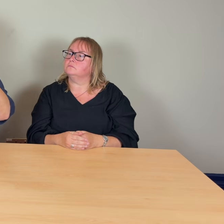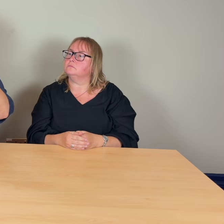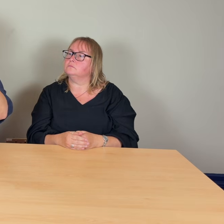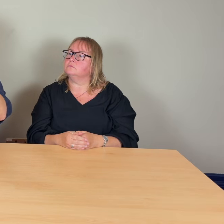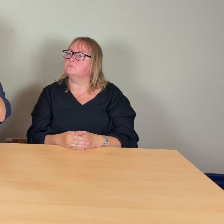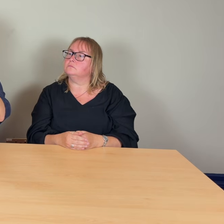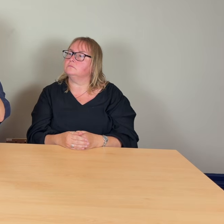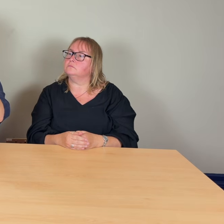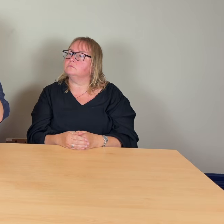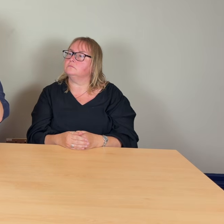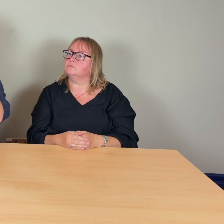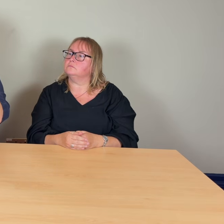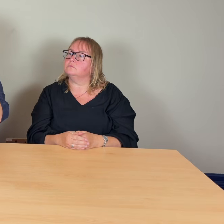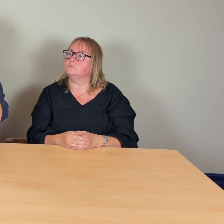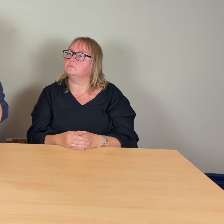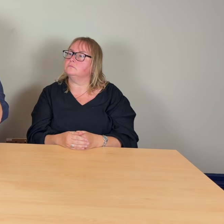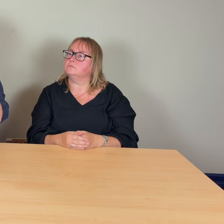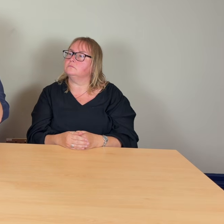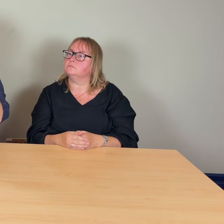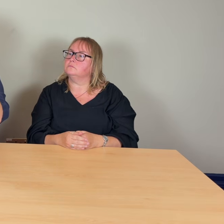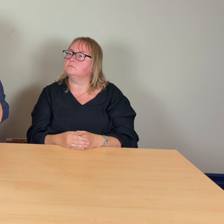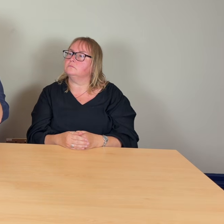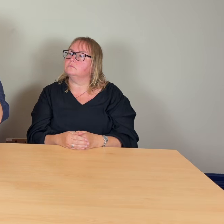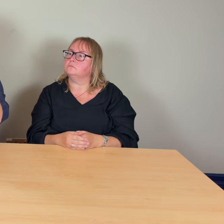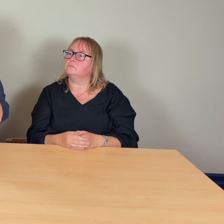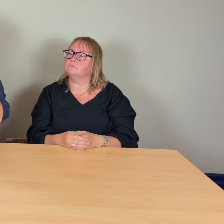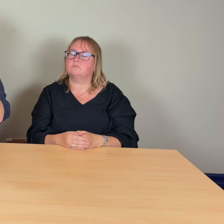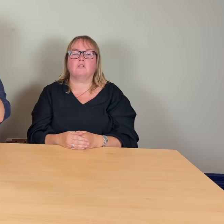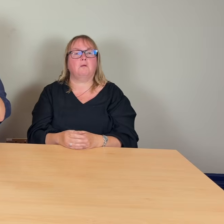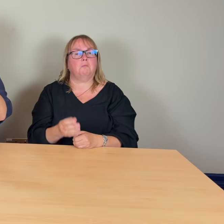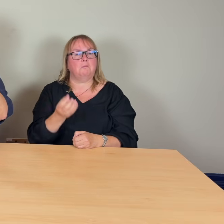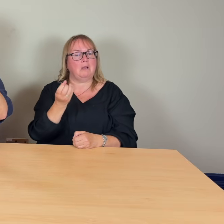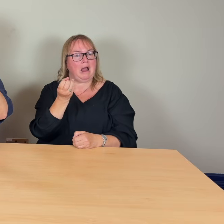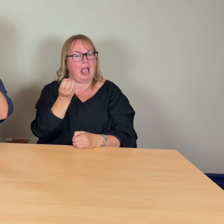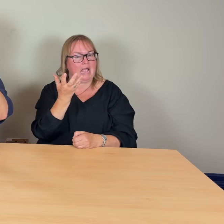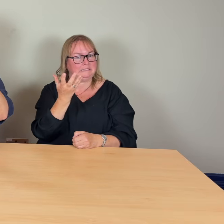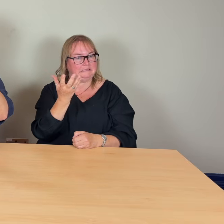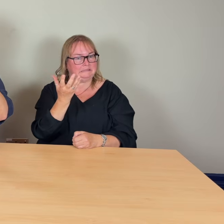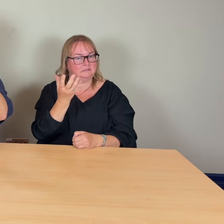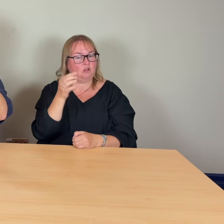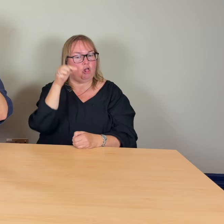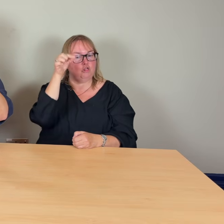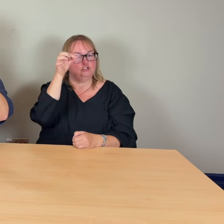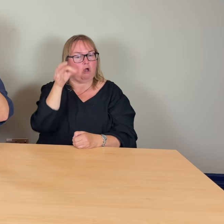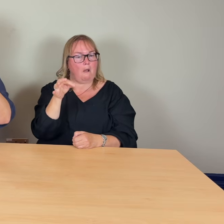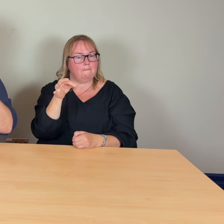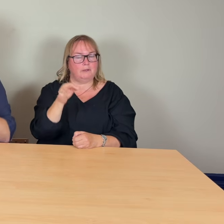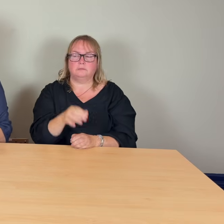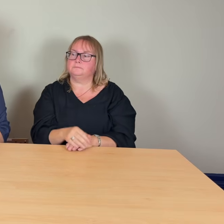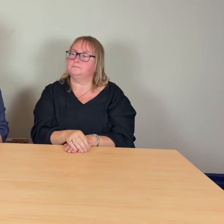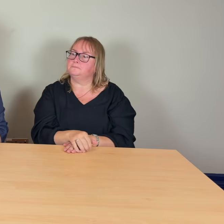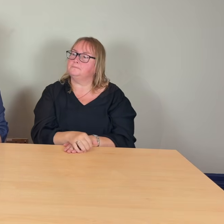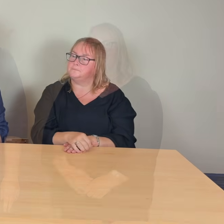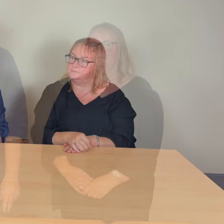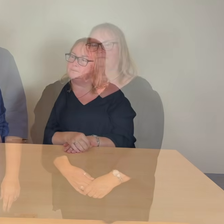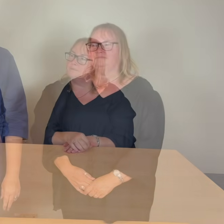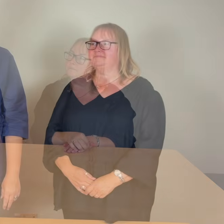into the lantern and wrap it round the top like so.